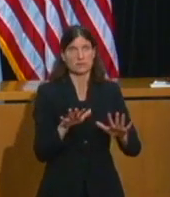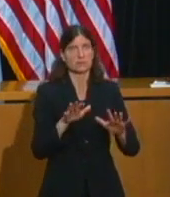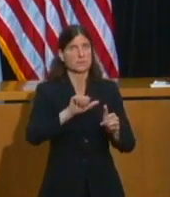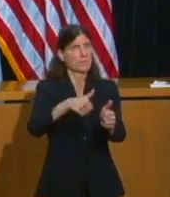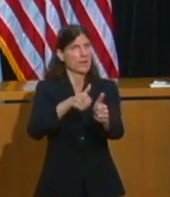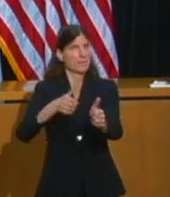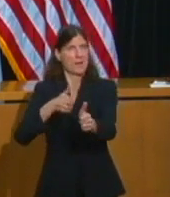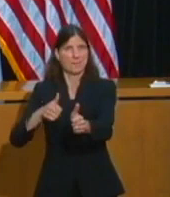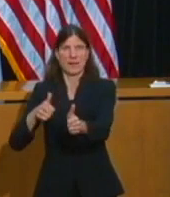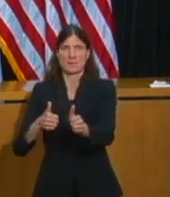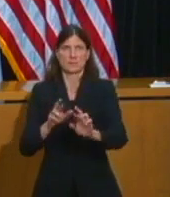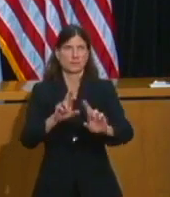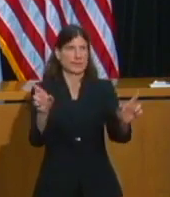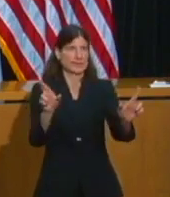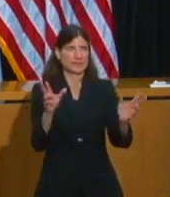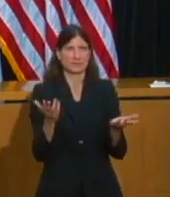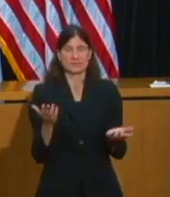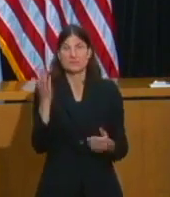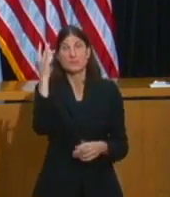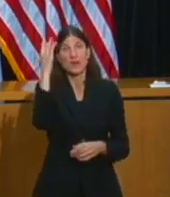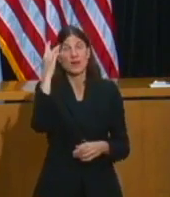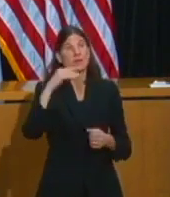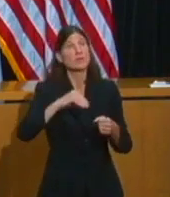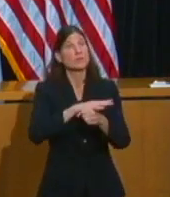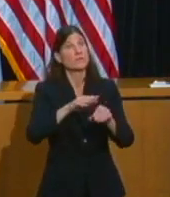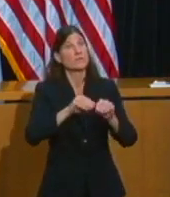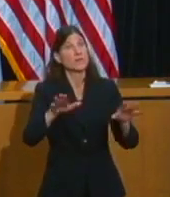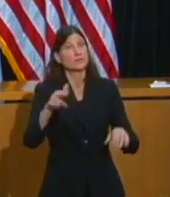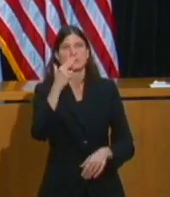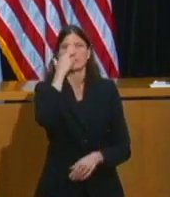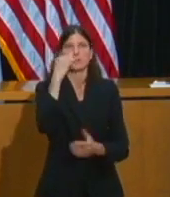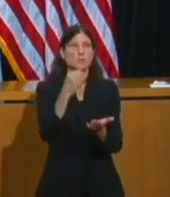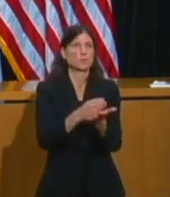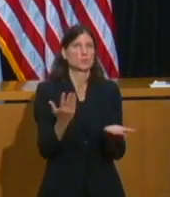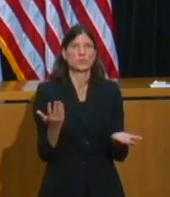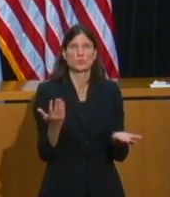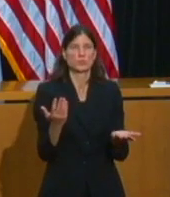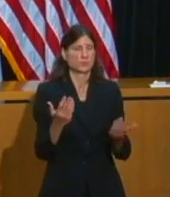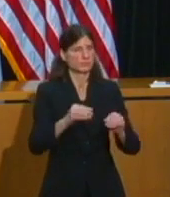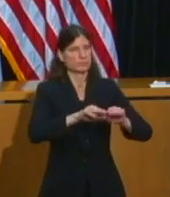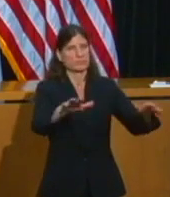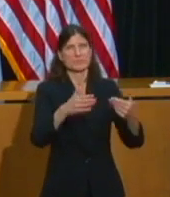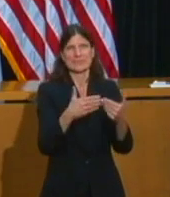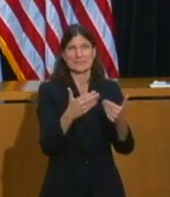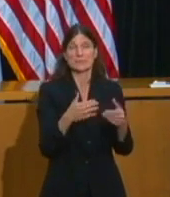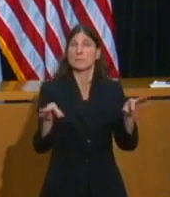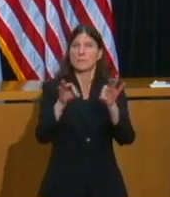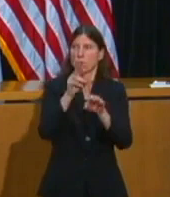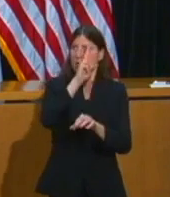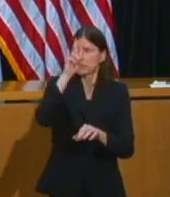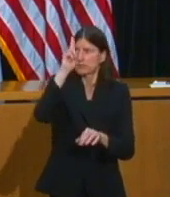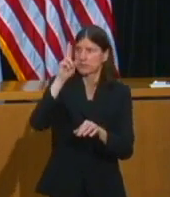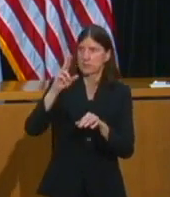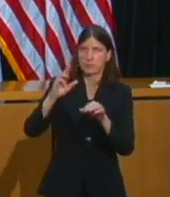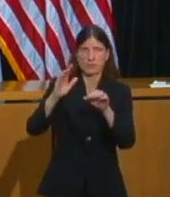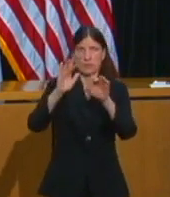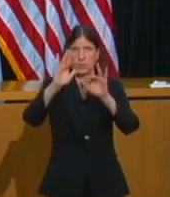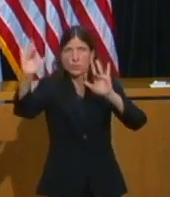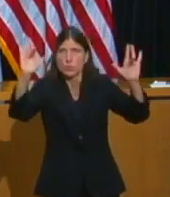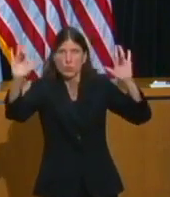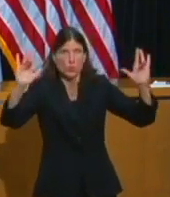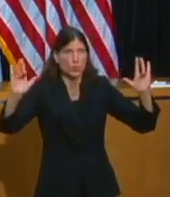the ability of the healthcare system to deal with sort of an avalanche of cases from the very beginning has